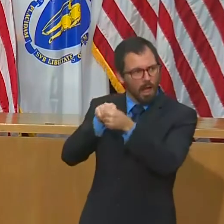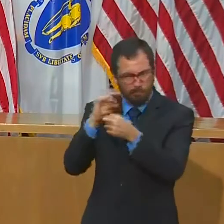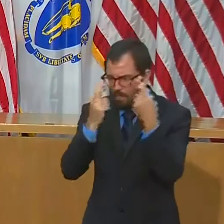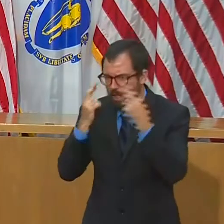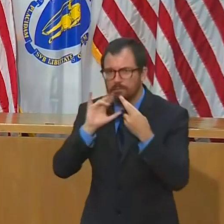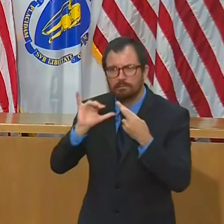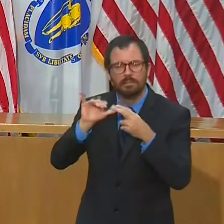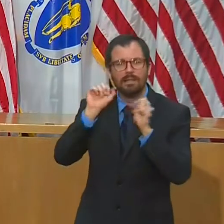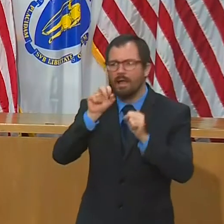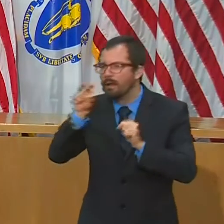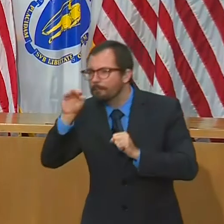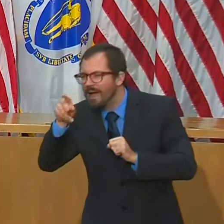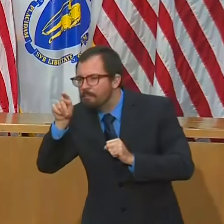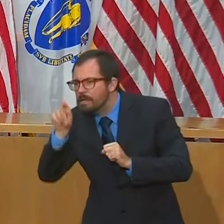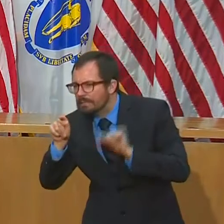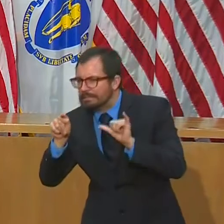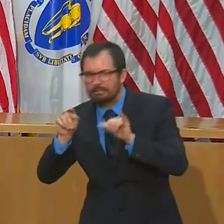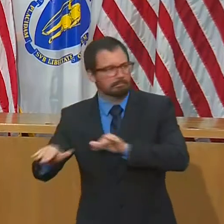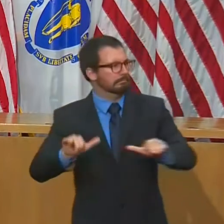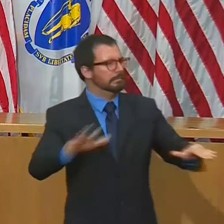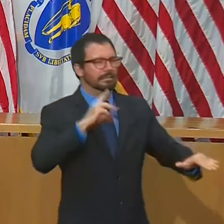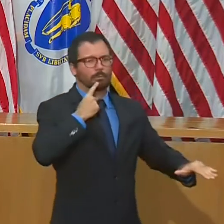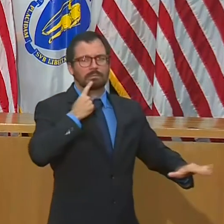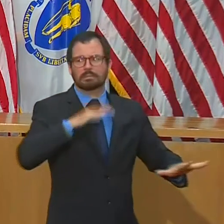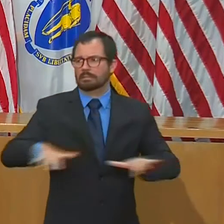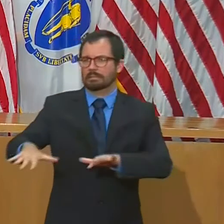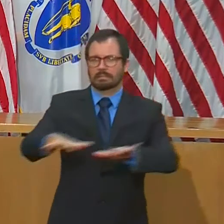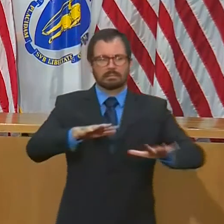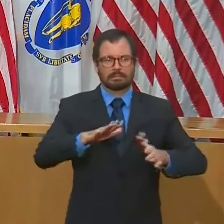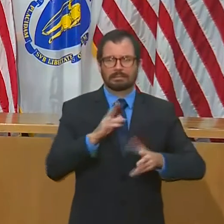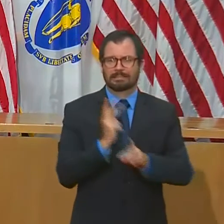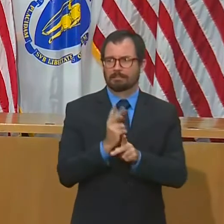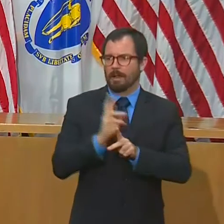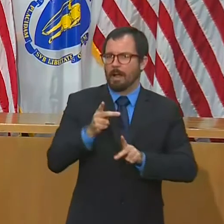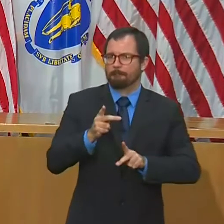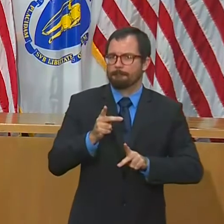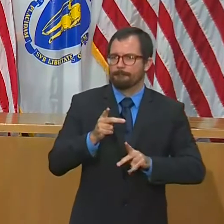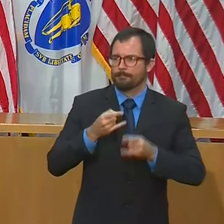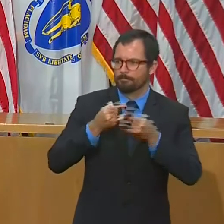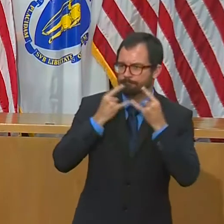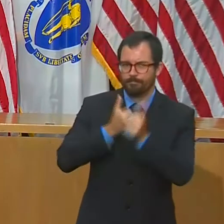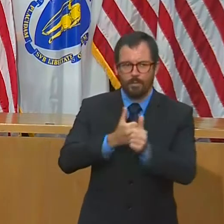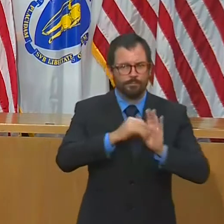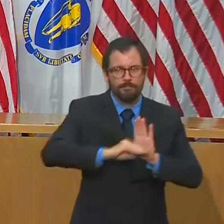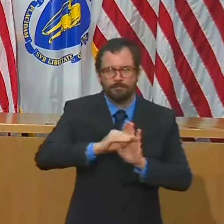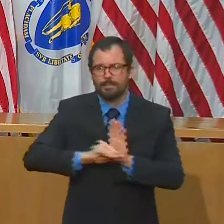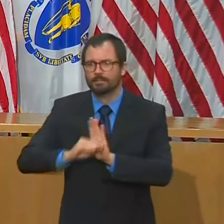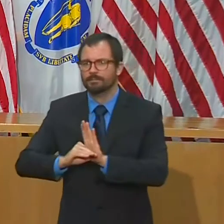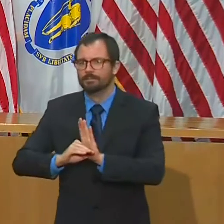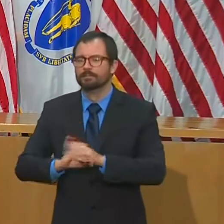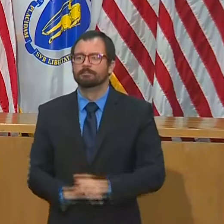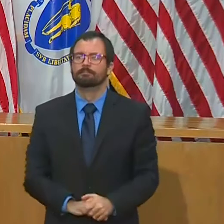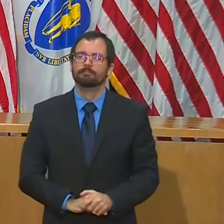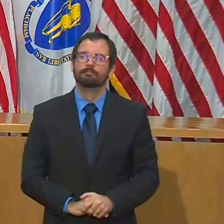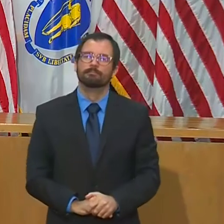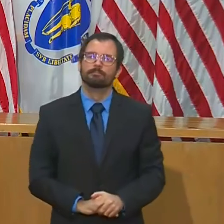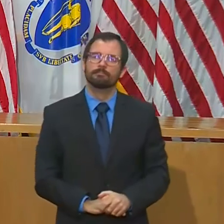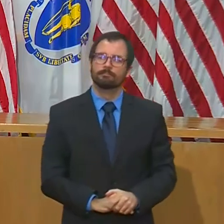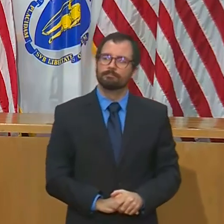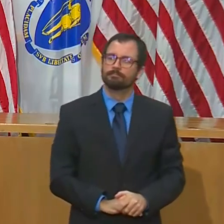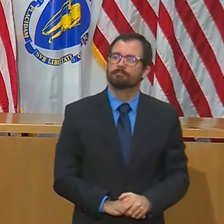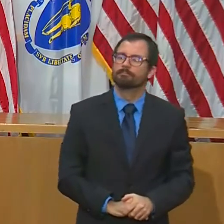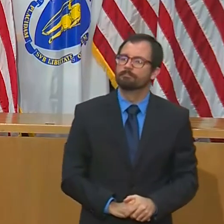with communities considered to be moderate or high risk to support local efforts to slow the spread there. We're working with